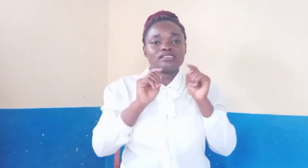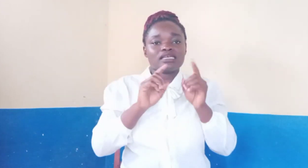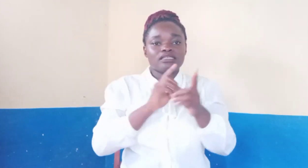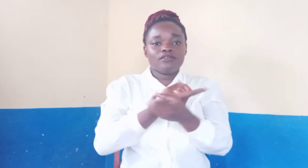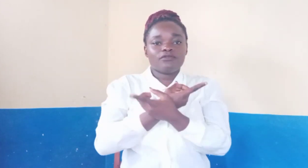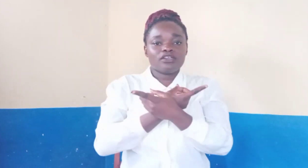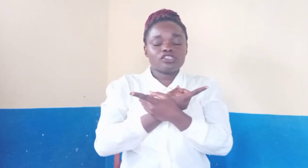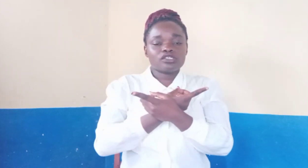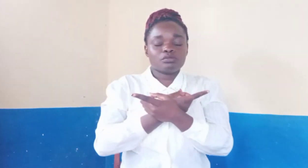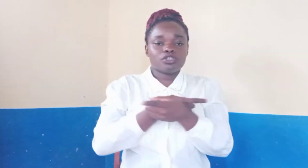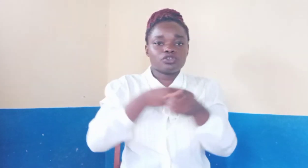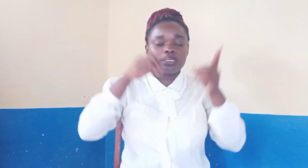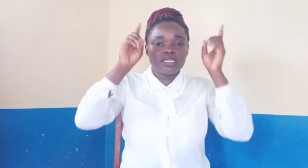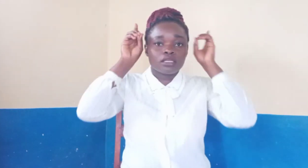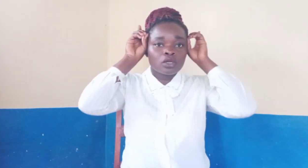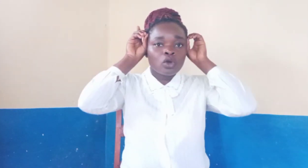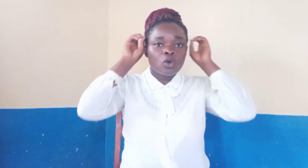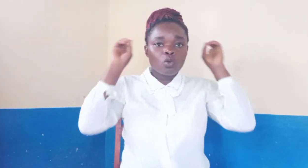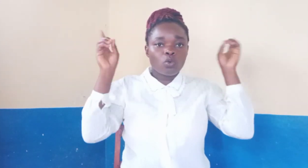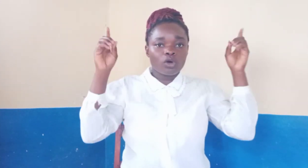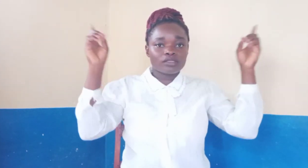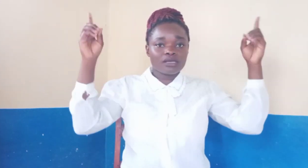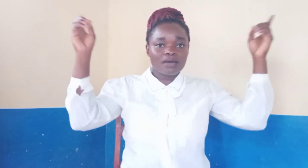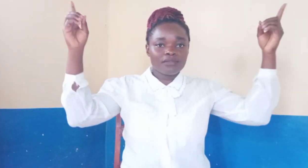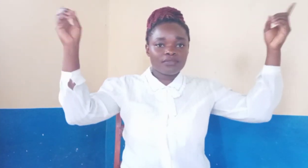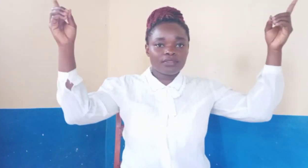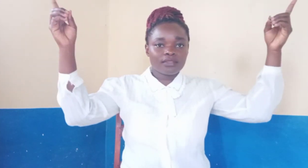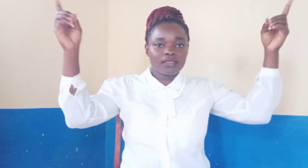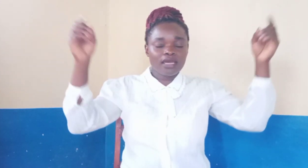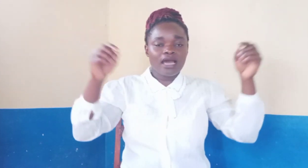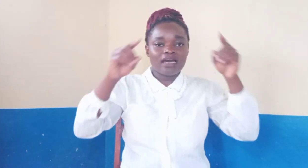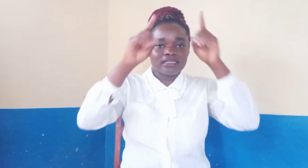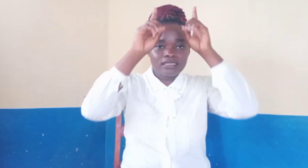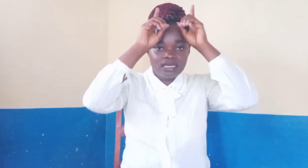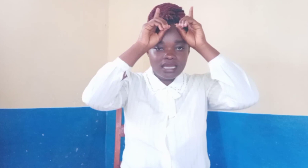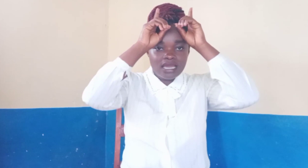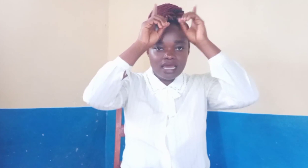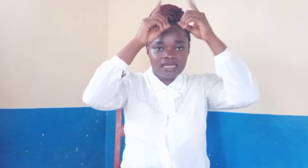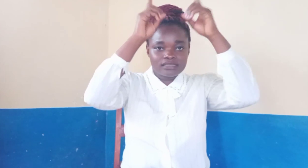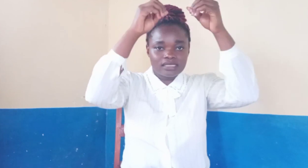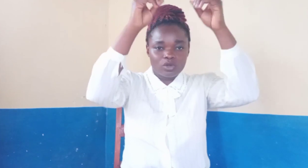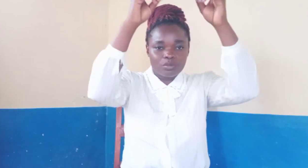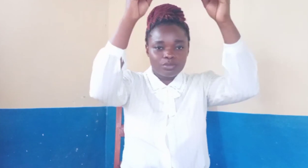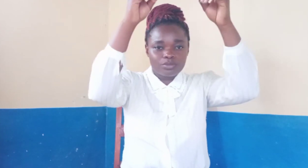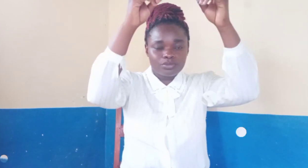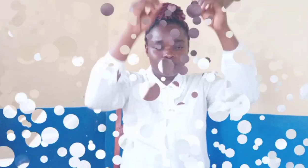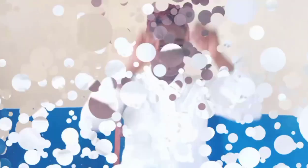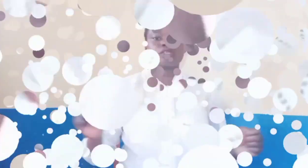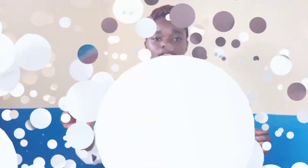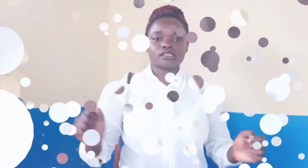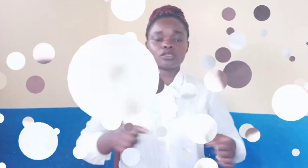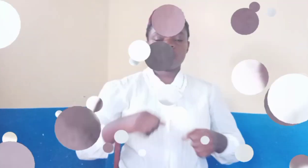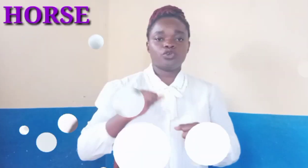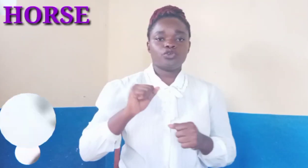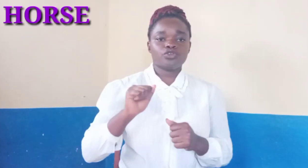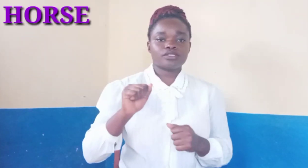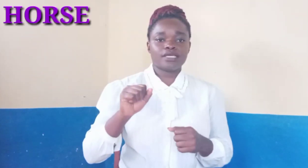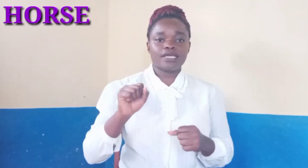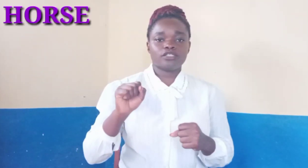is a difference between water bath and antelope. Horse. Okay. You use the